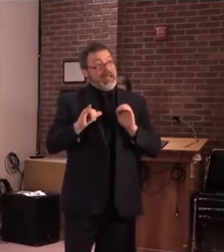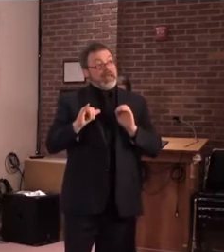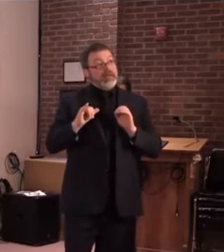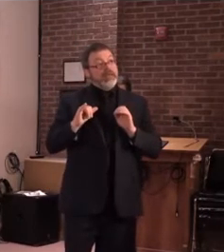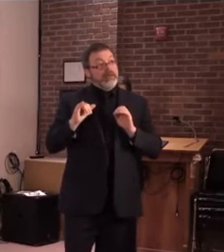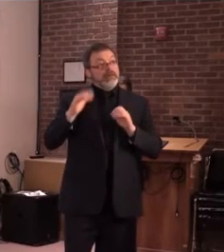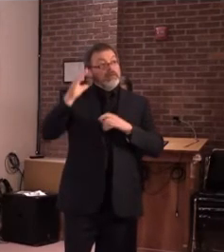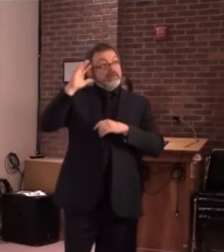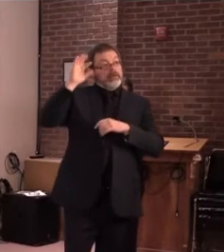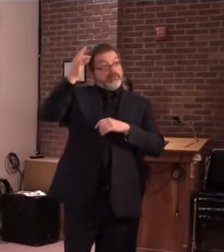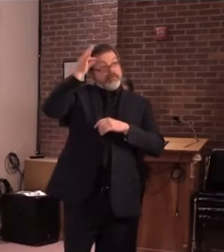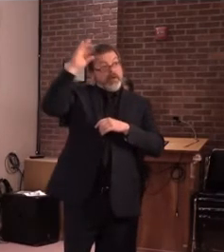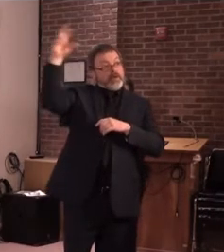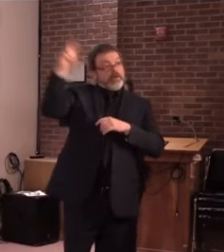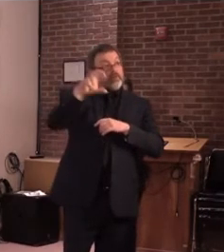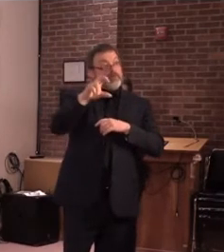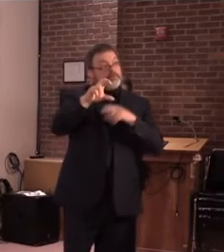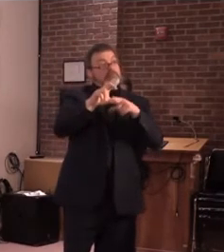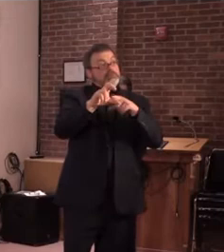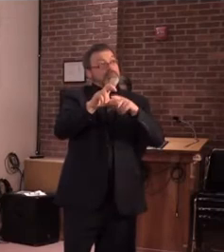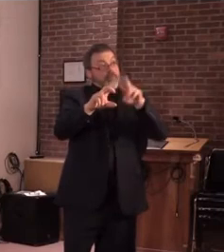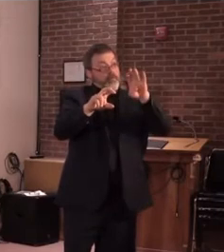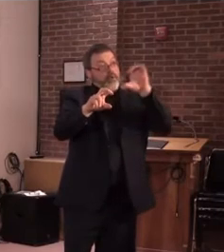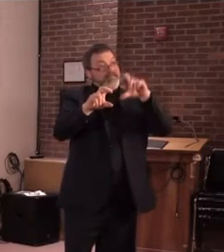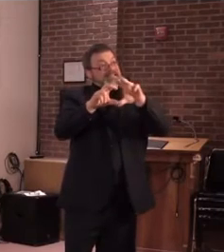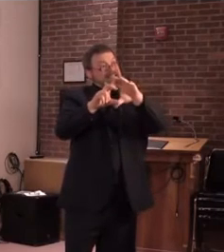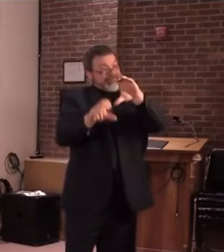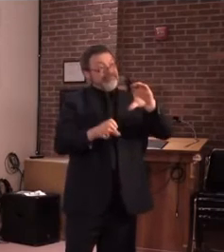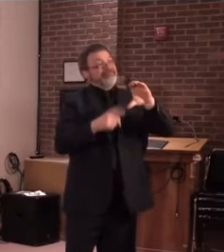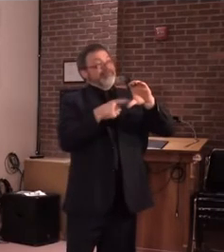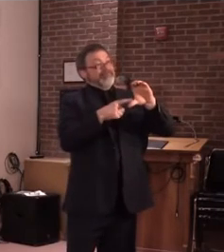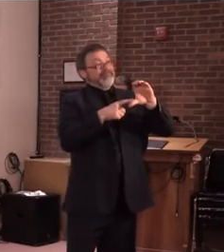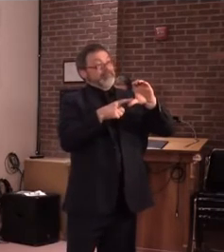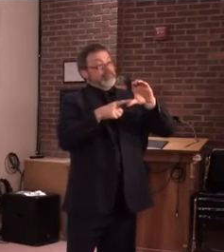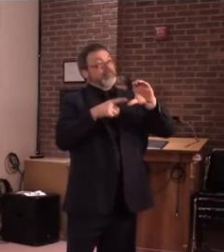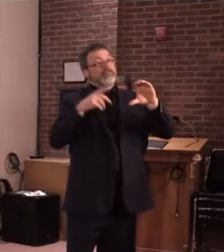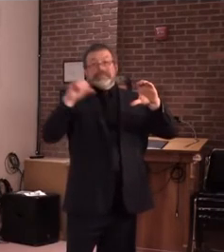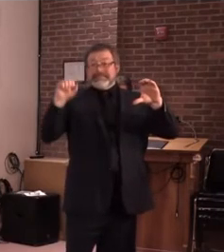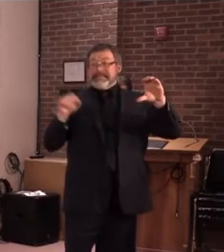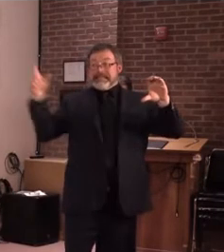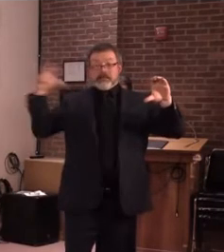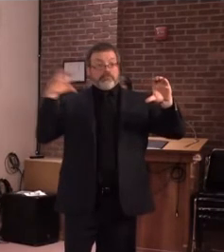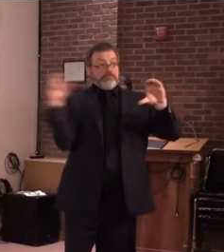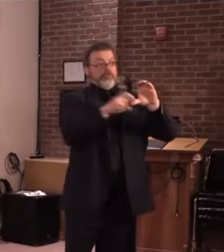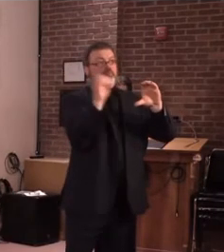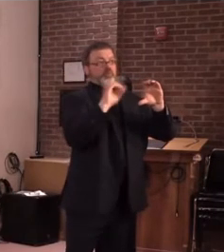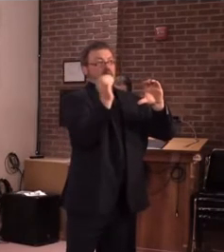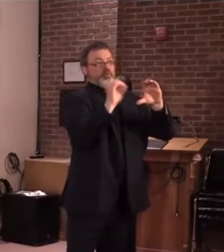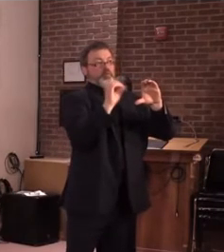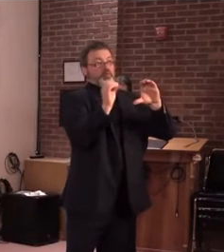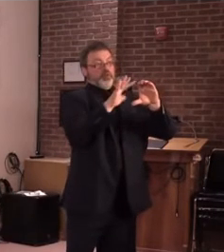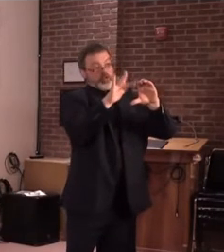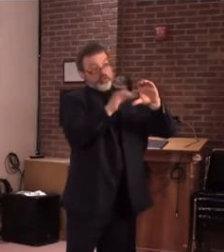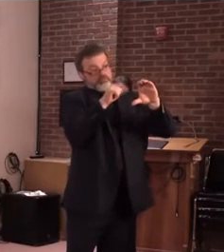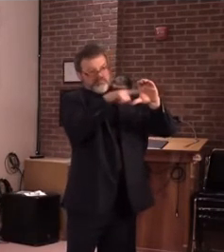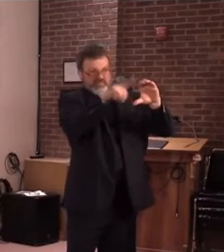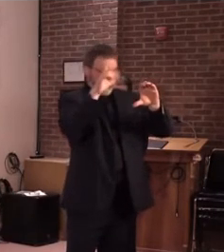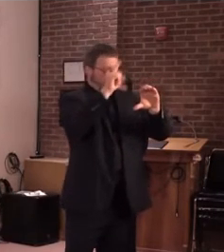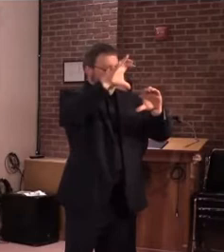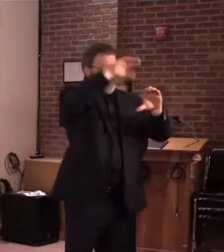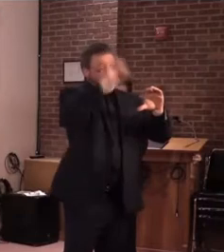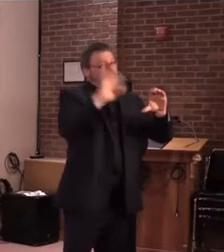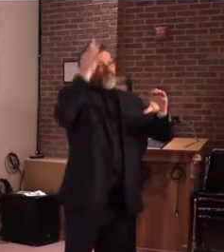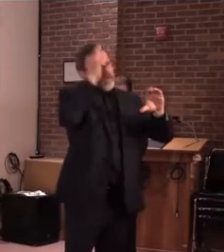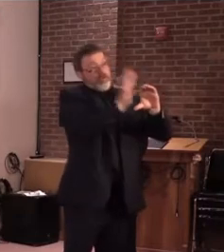great. And then just a follow-up, unrelated one. I'm wondering if you have any forecast for